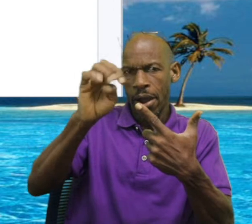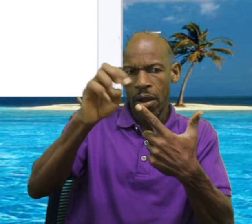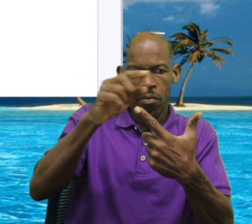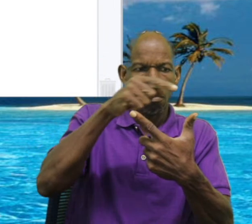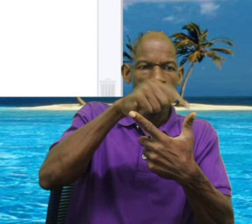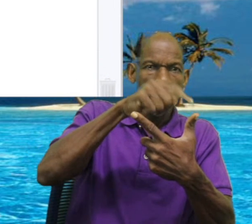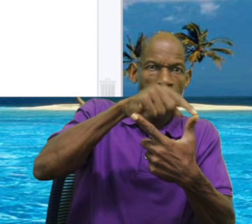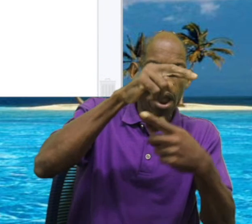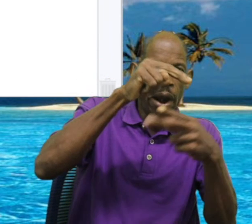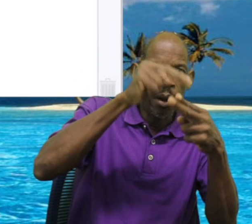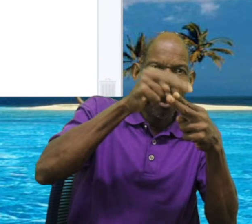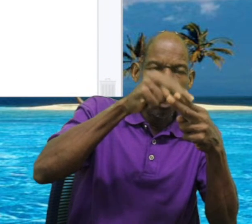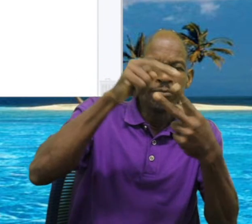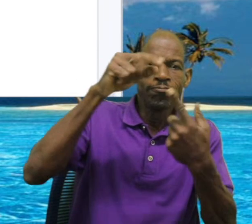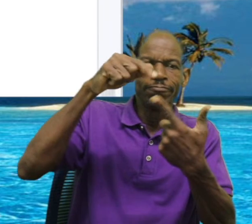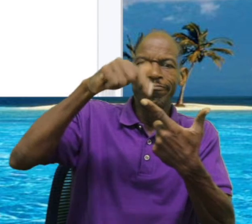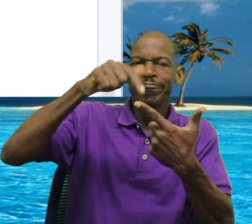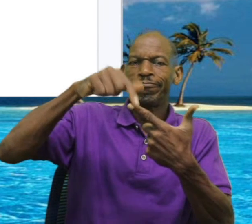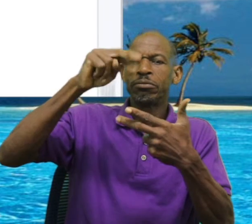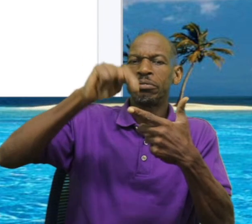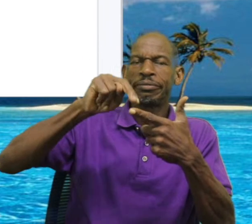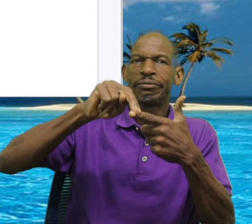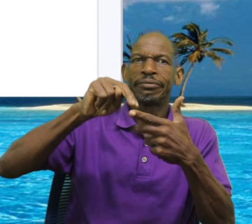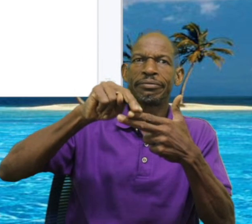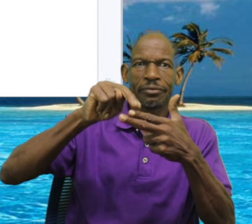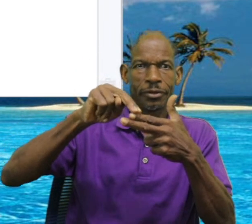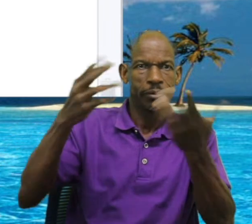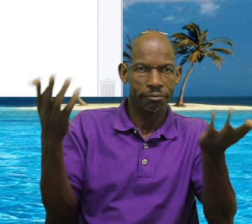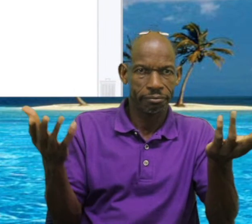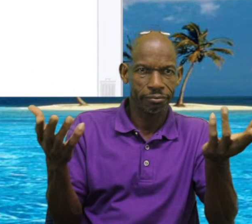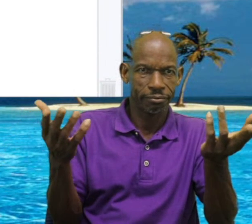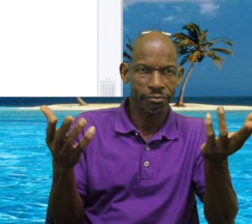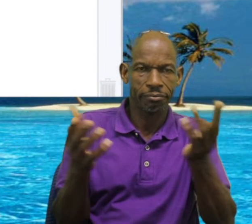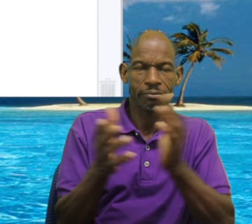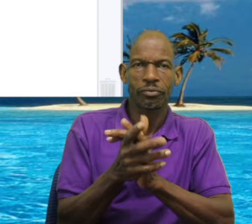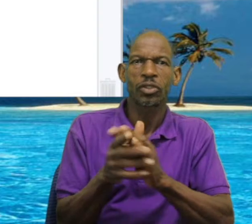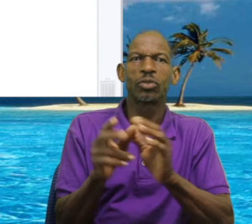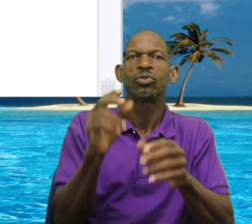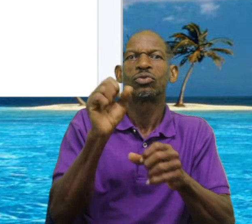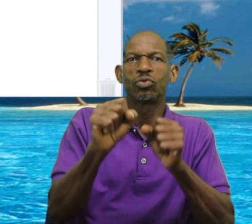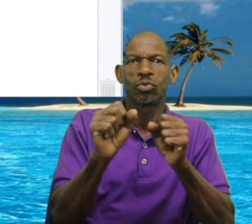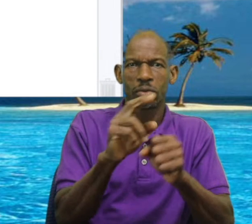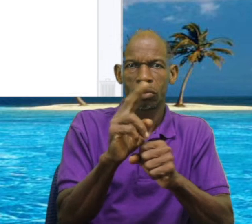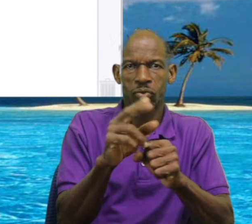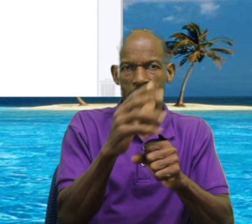to join two nouns.